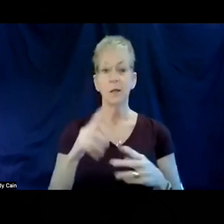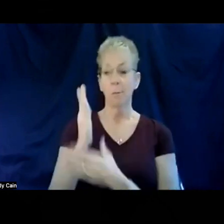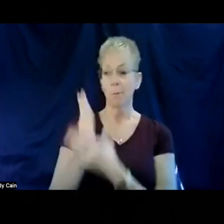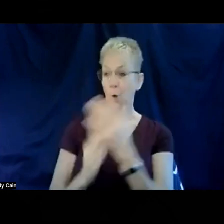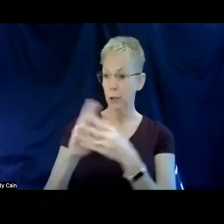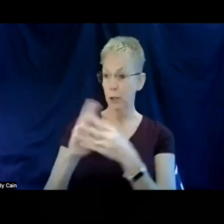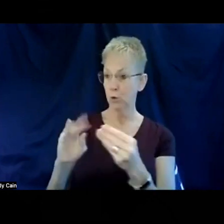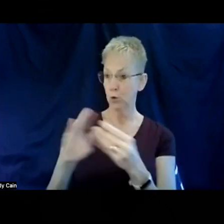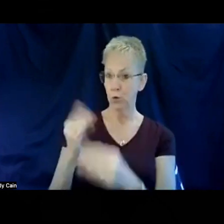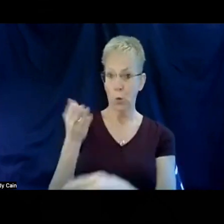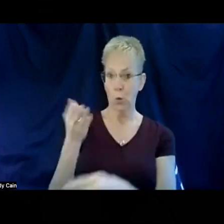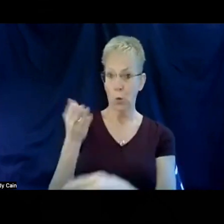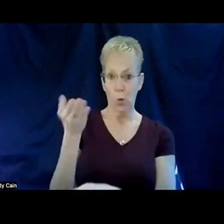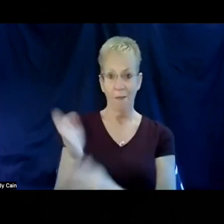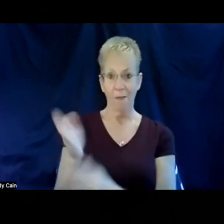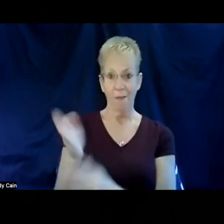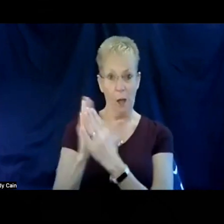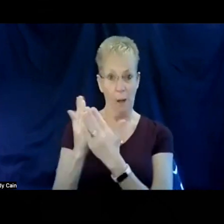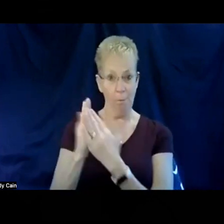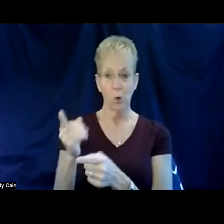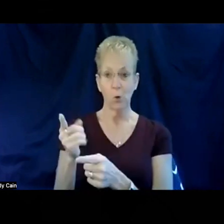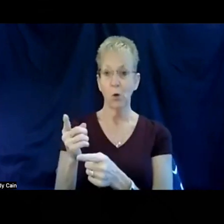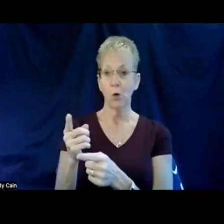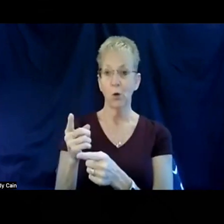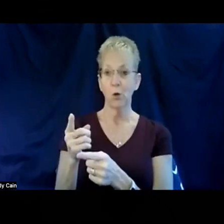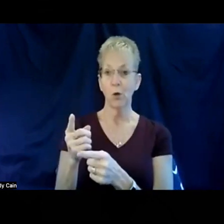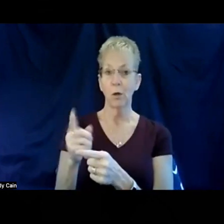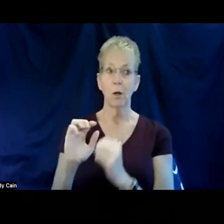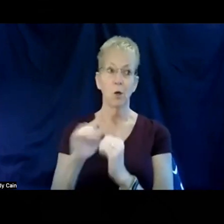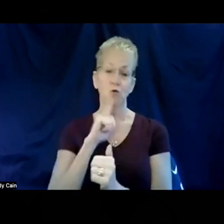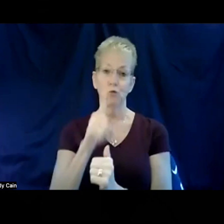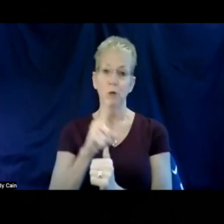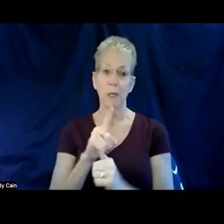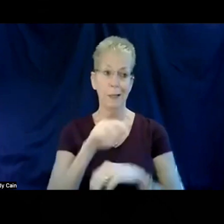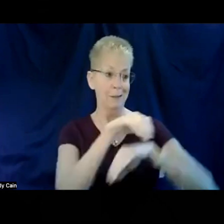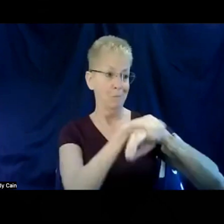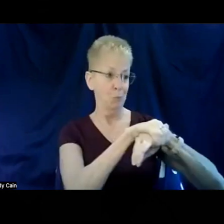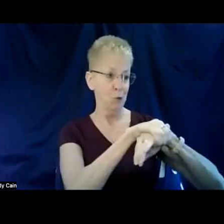revolves around how badly the British used